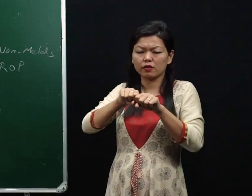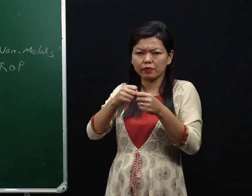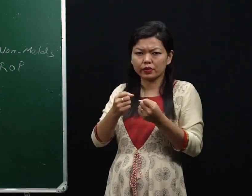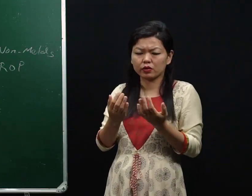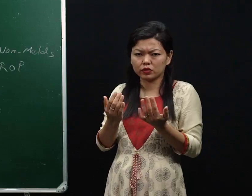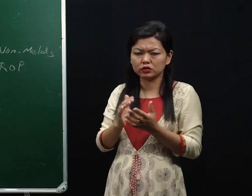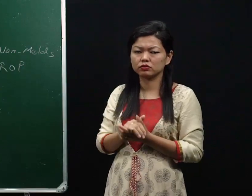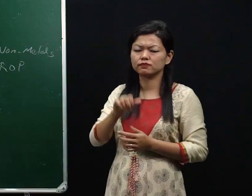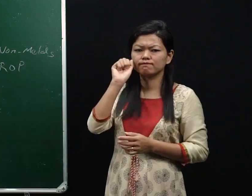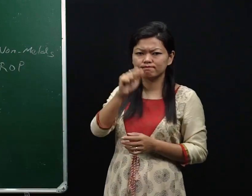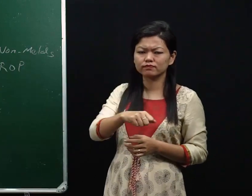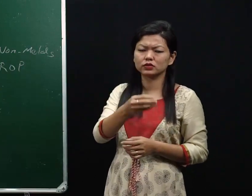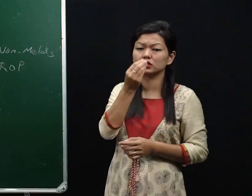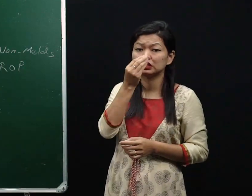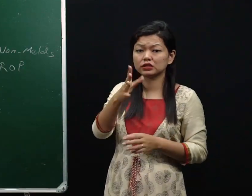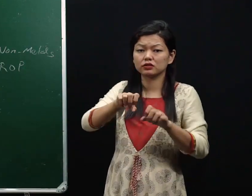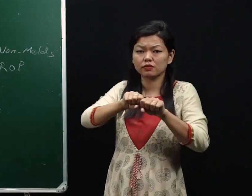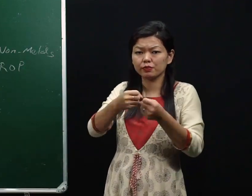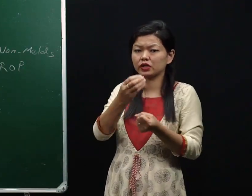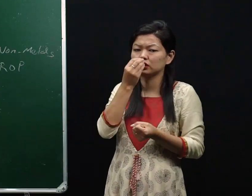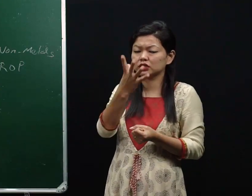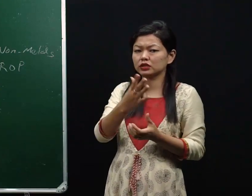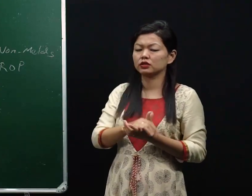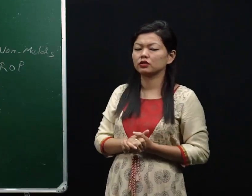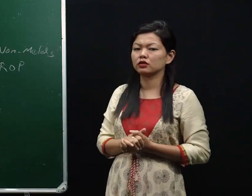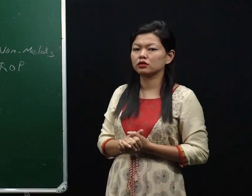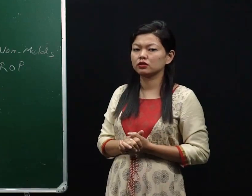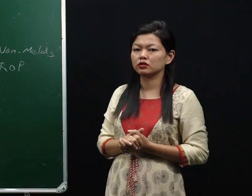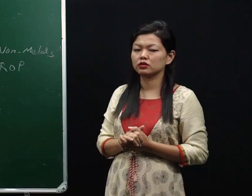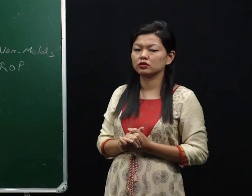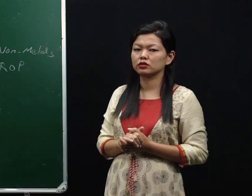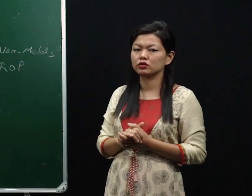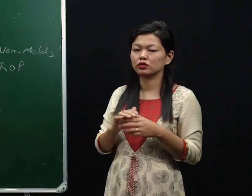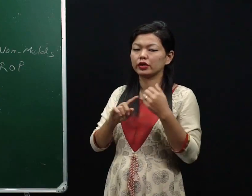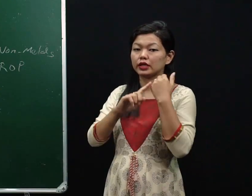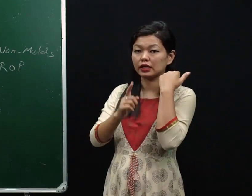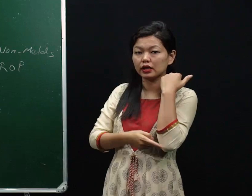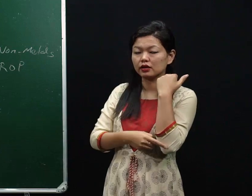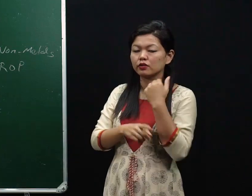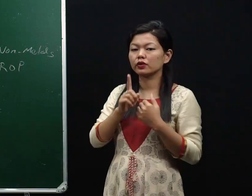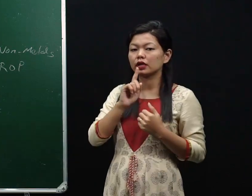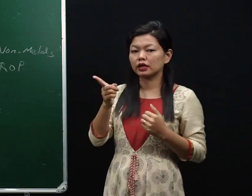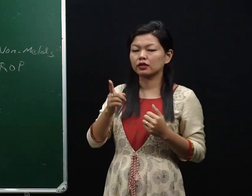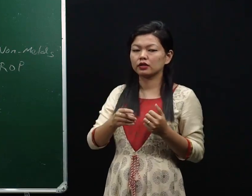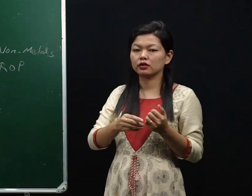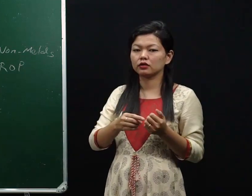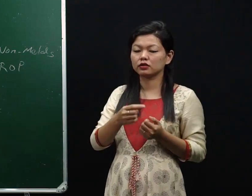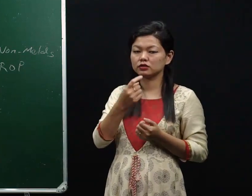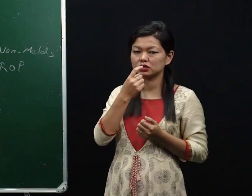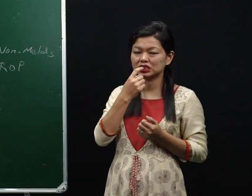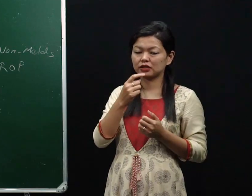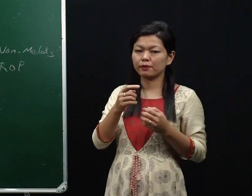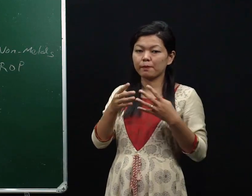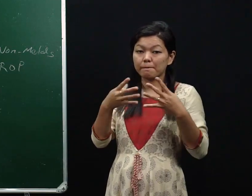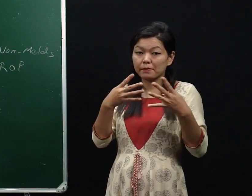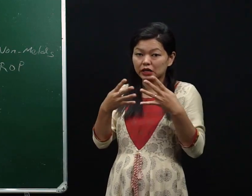easily. Clear? So from here, we can conclude that metals are hard, whereas non-metals are